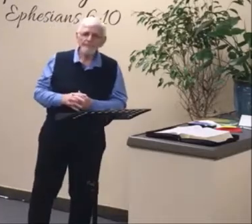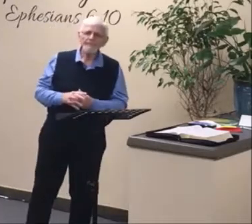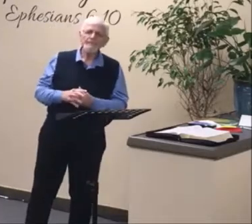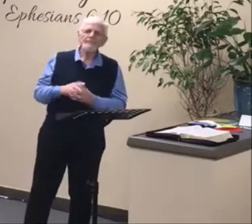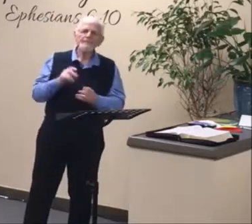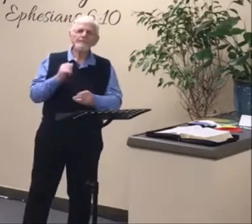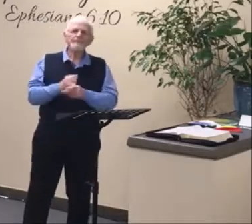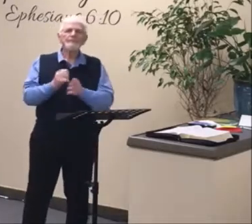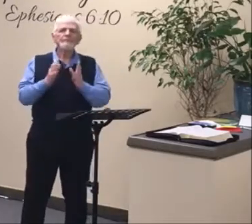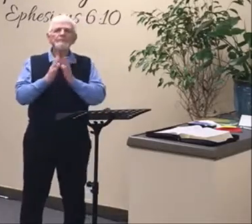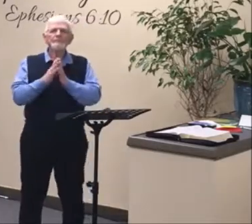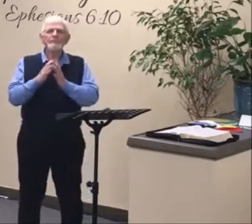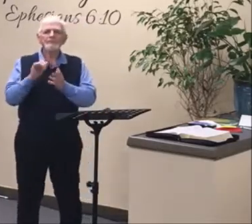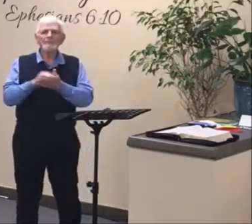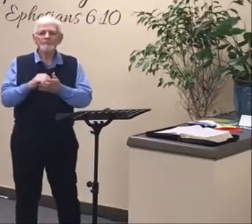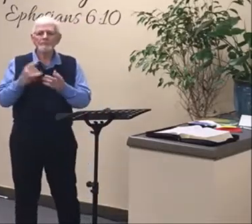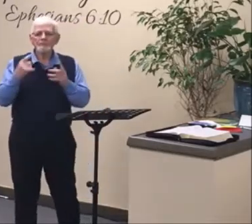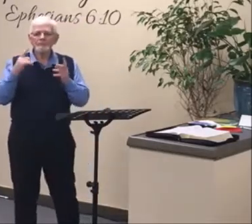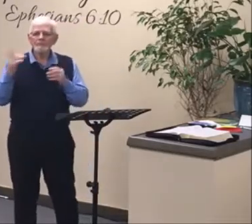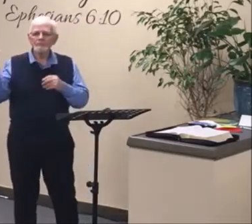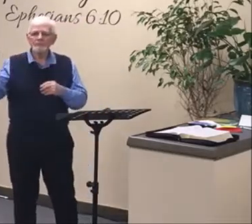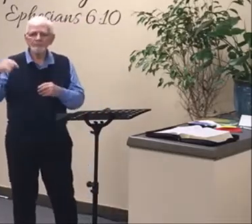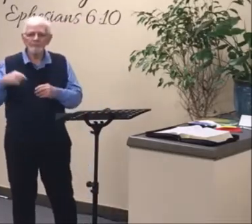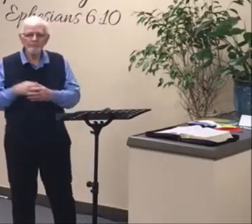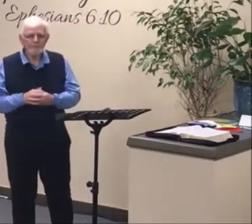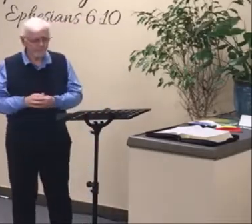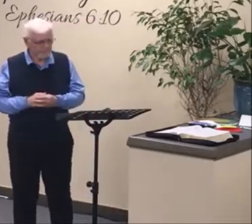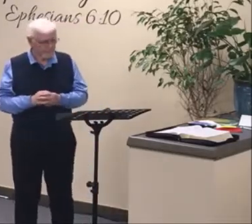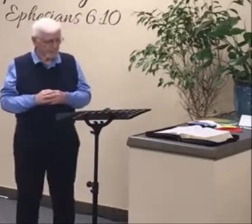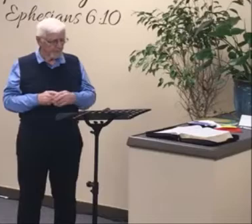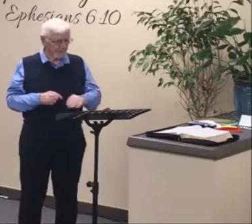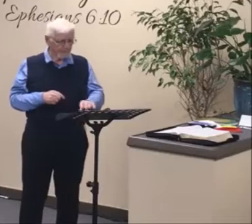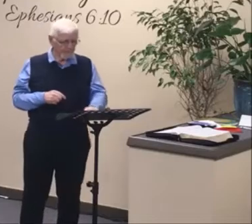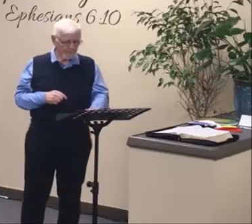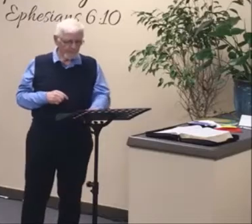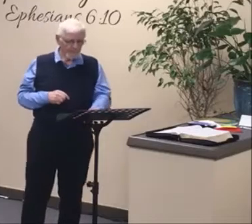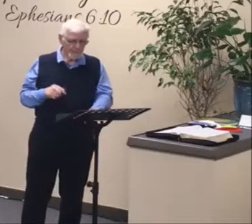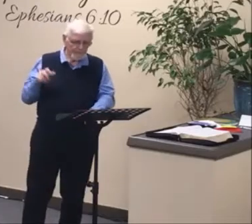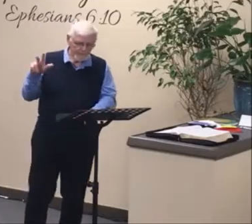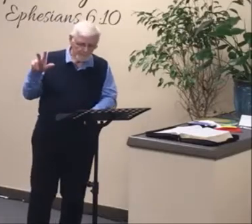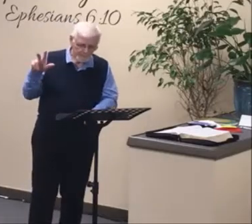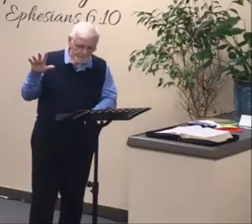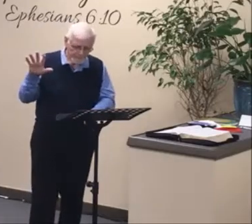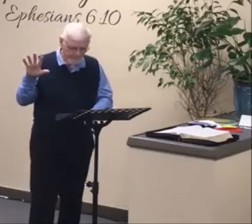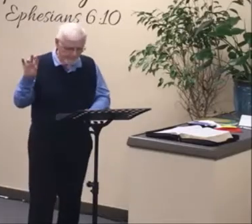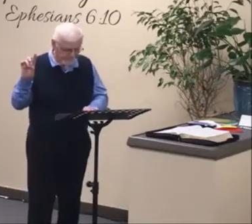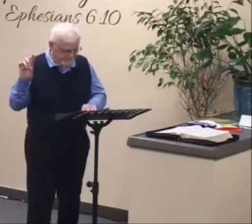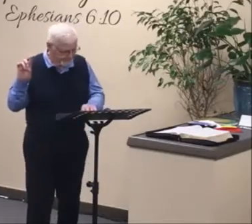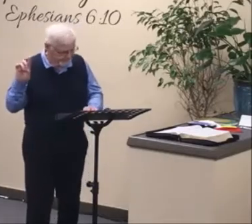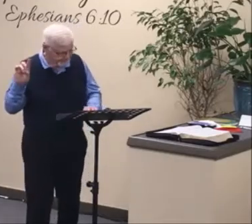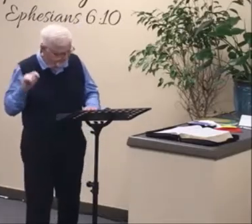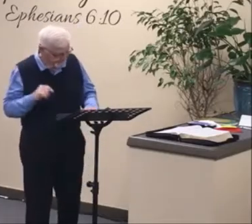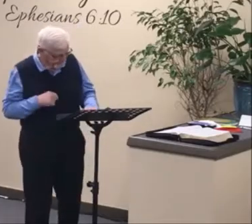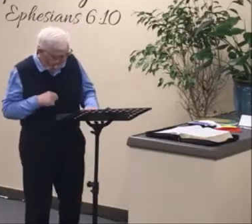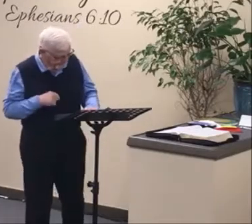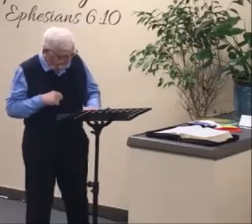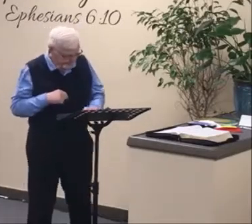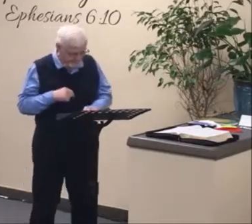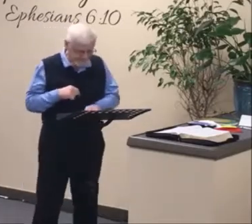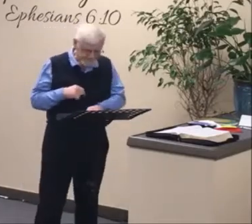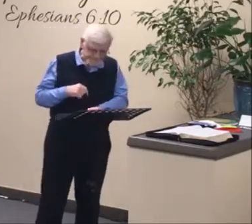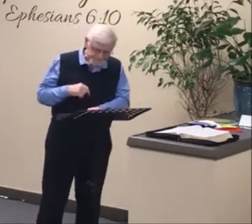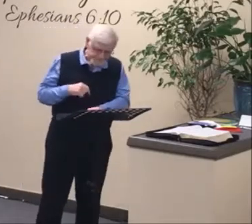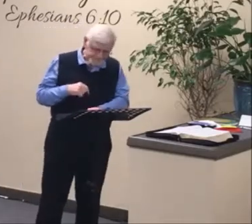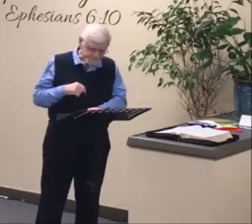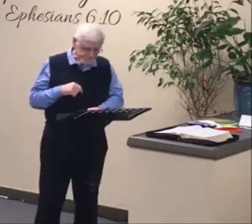that in prayer, and we're looking forward to that. All right, number 357. Hear my